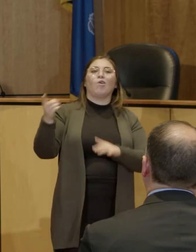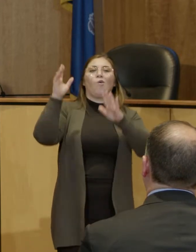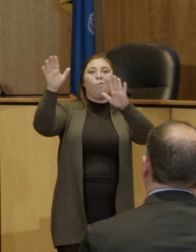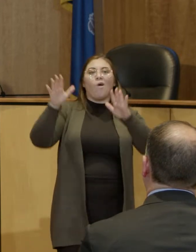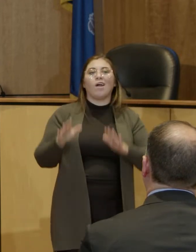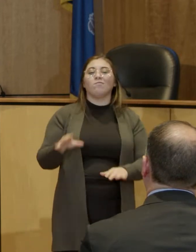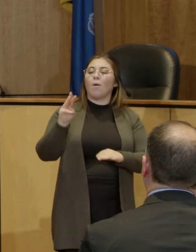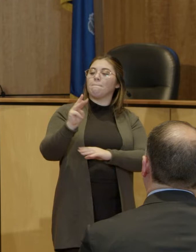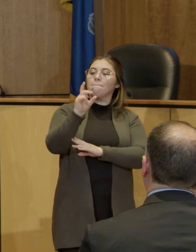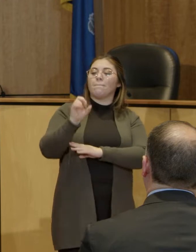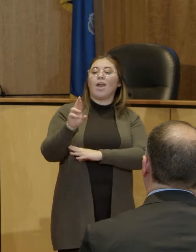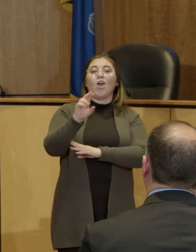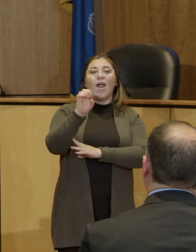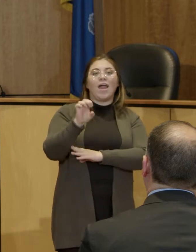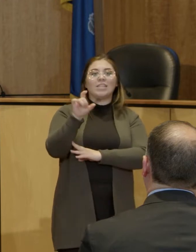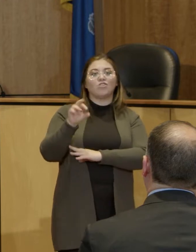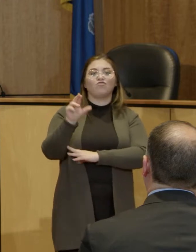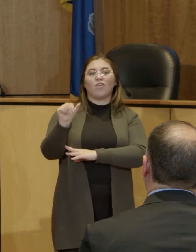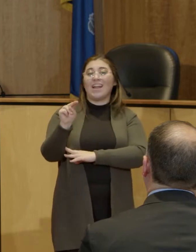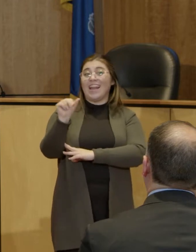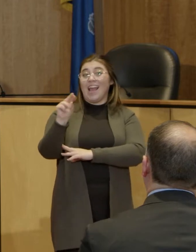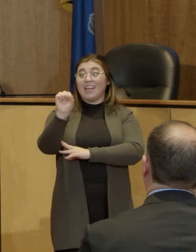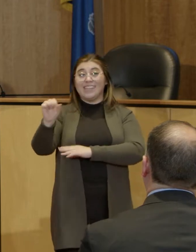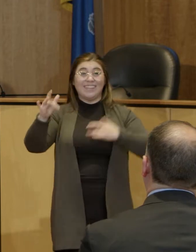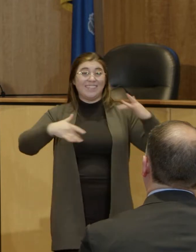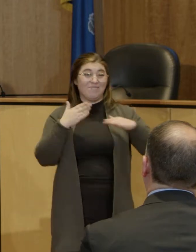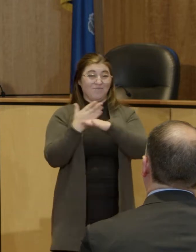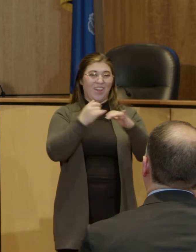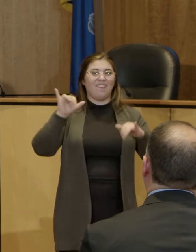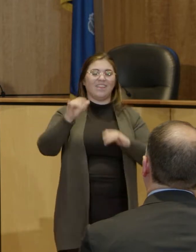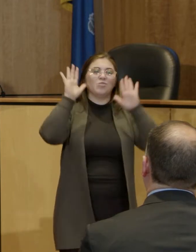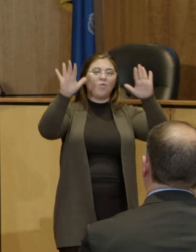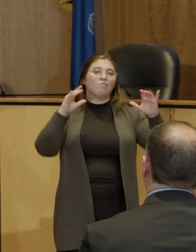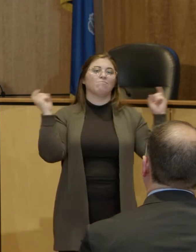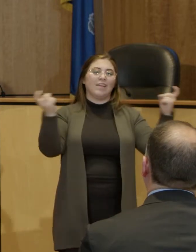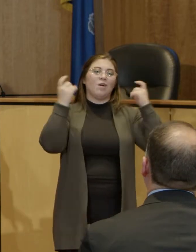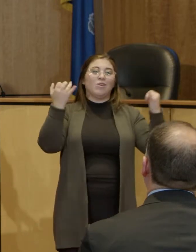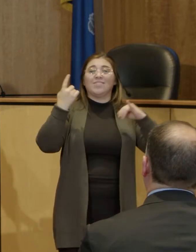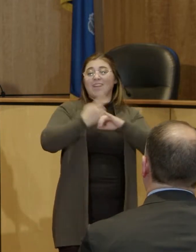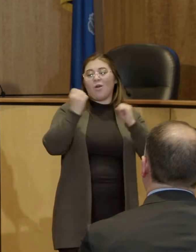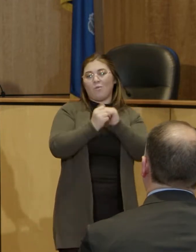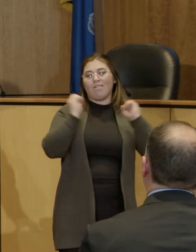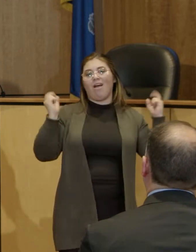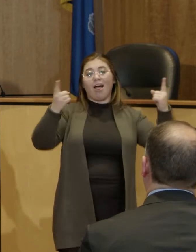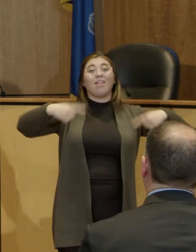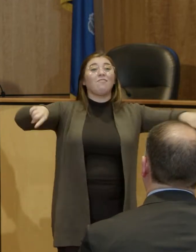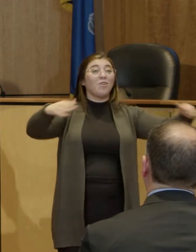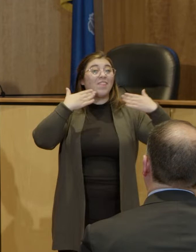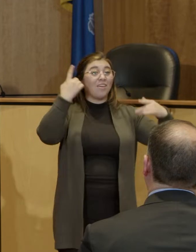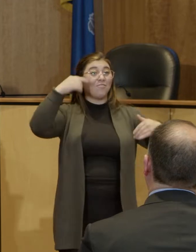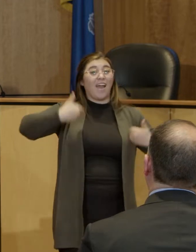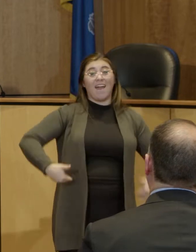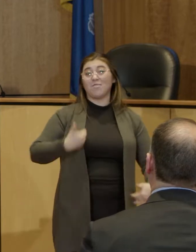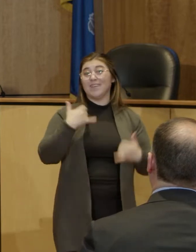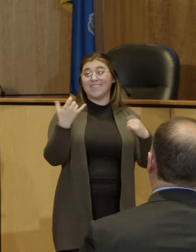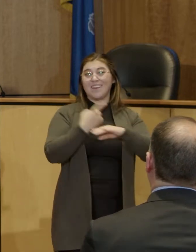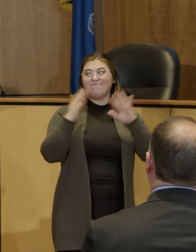wonderful mayor, Ezra Nanes, and excited to share in this wonderful celebration with all of you. And thank you for having me today.